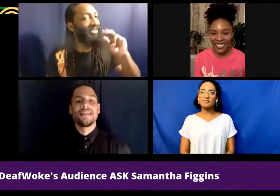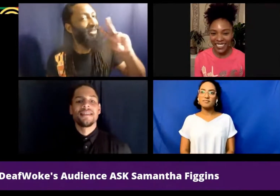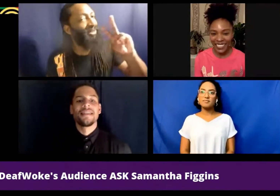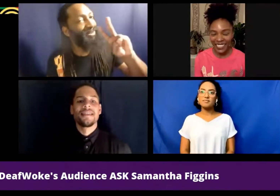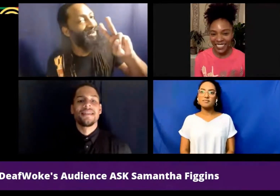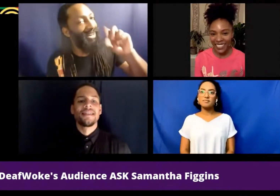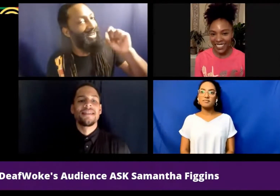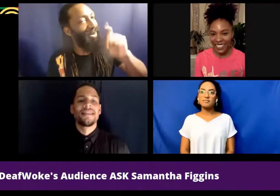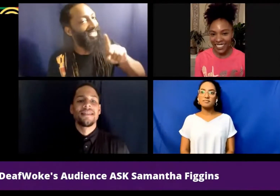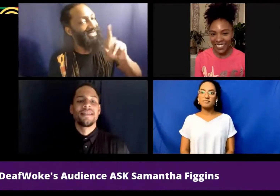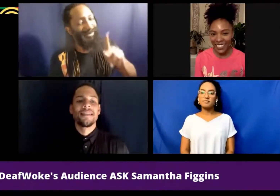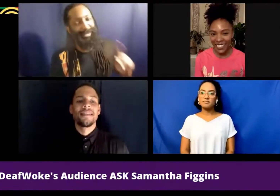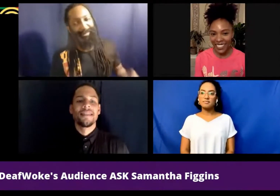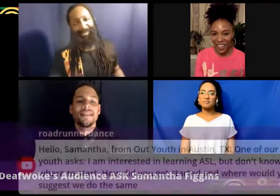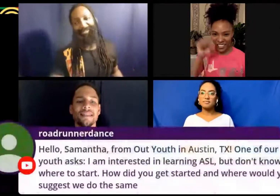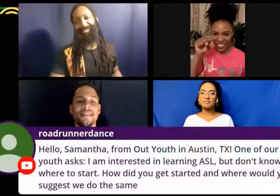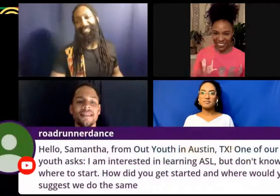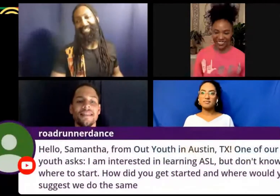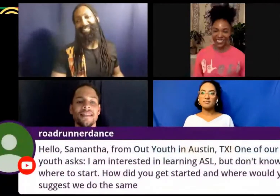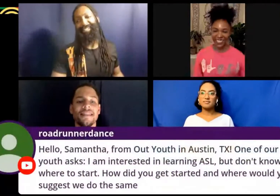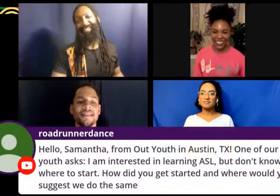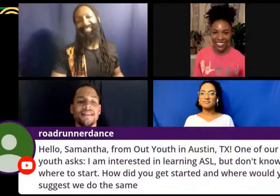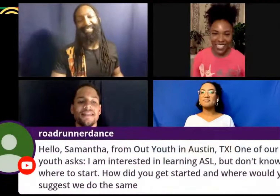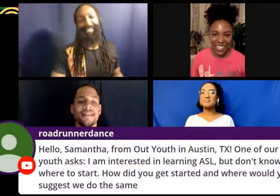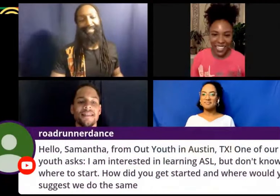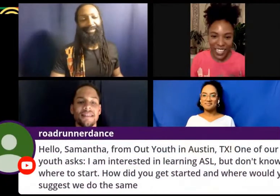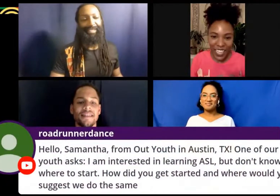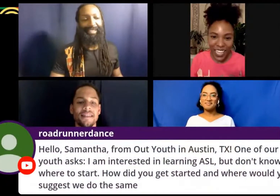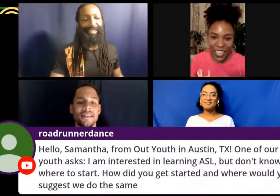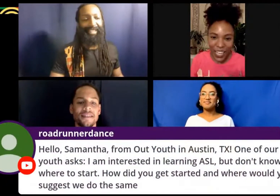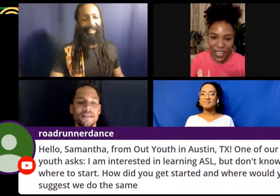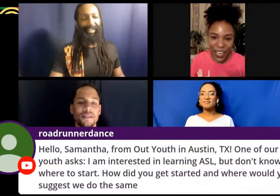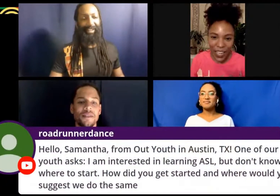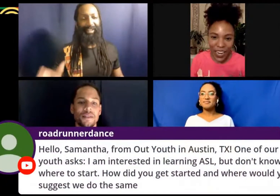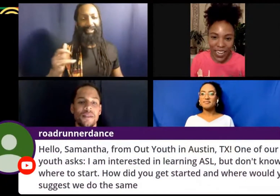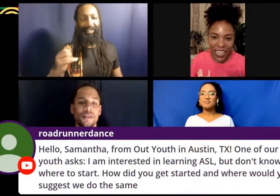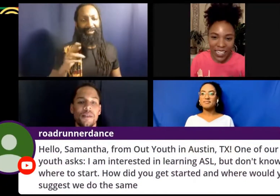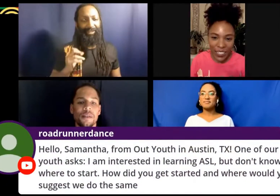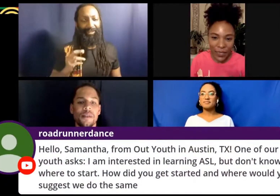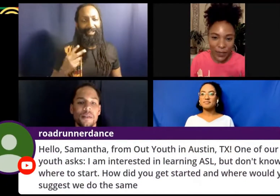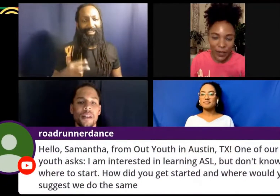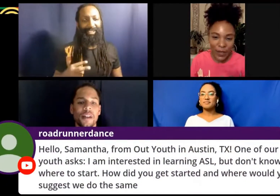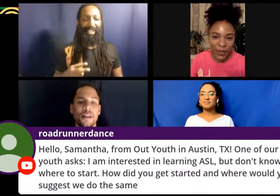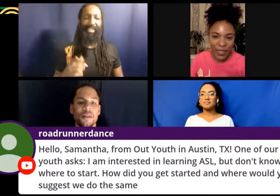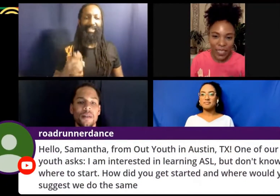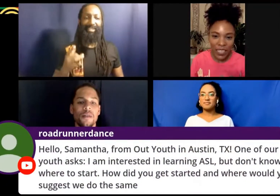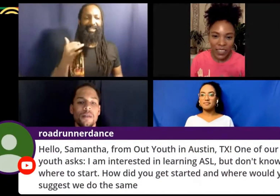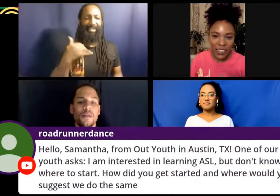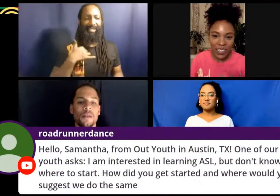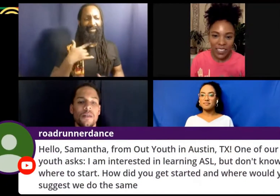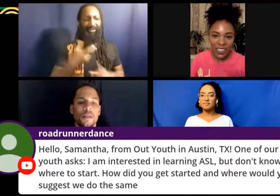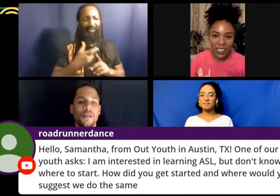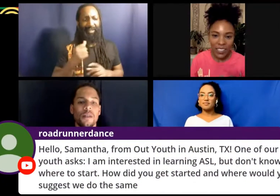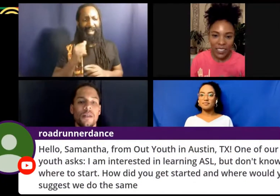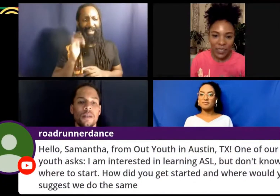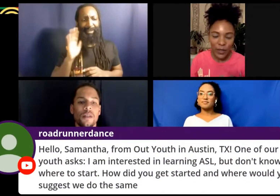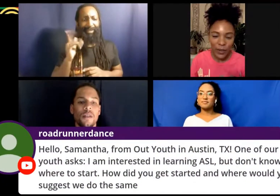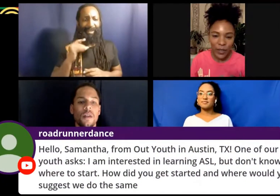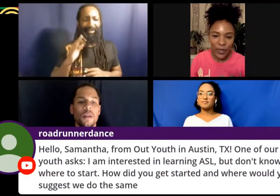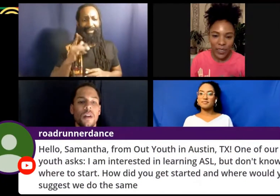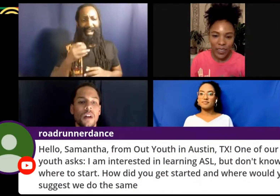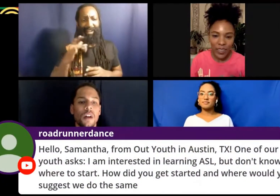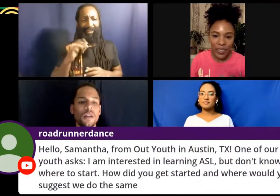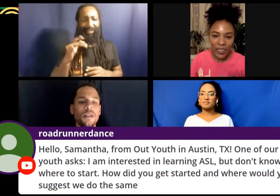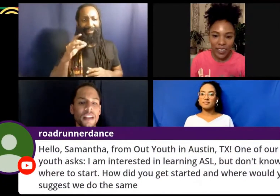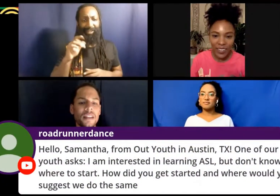Maybe two more questions, people. Yeah. Let's see. What are there? Come